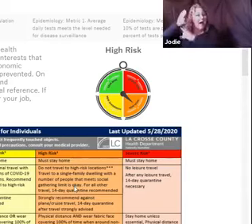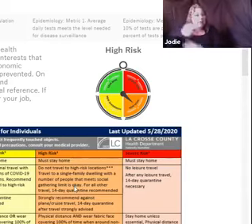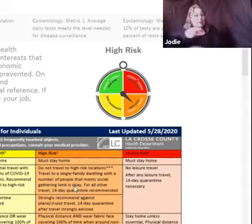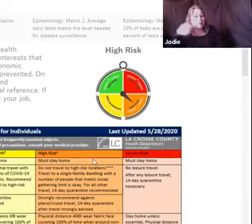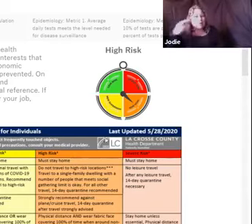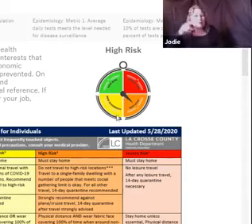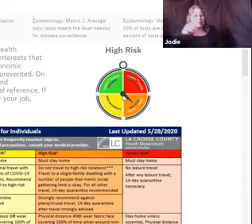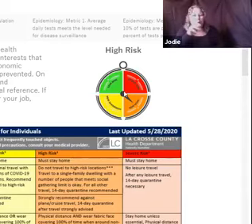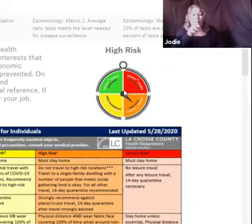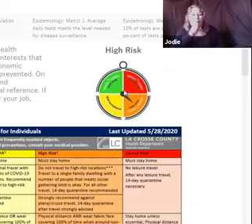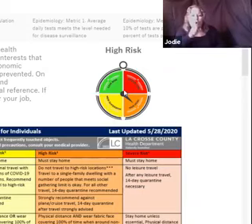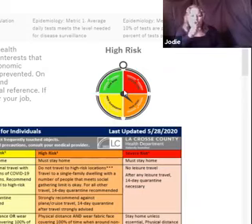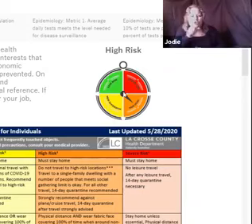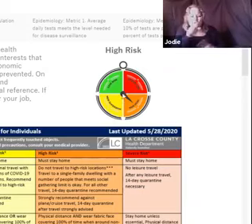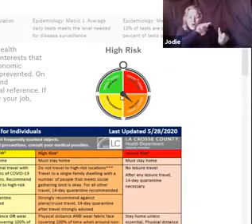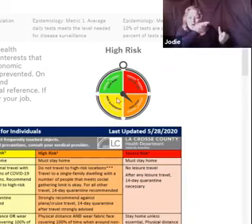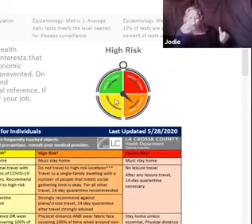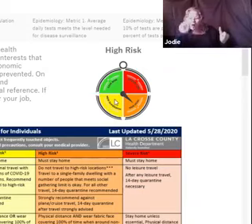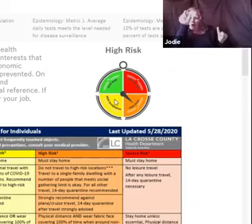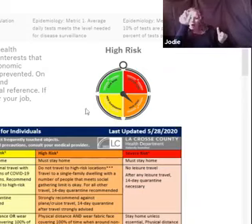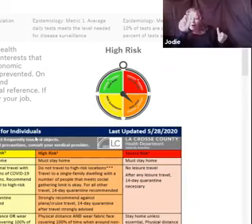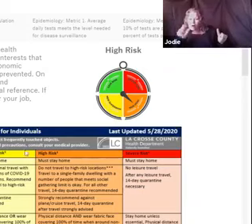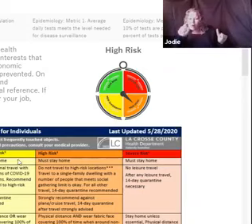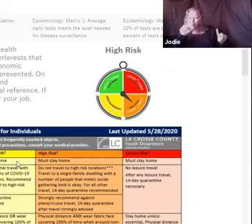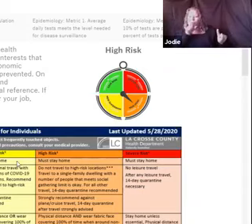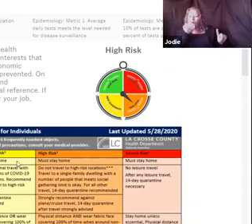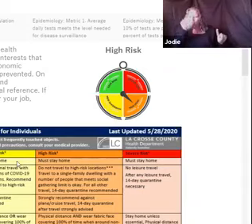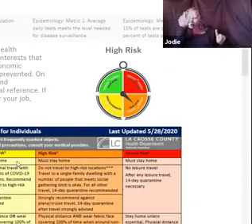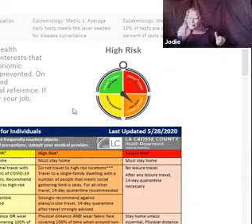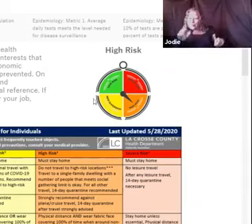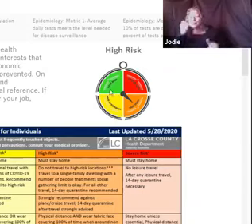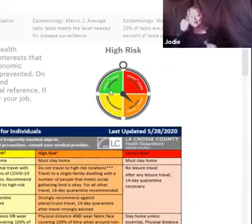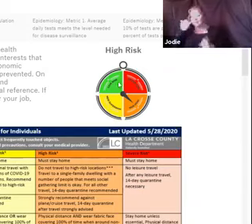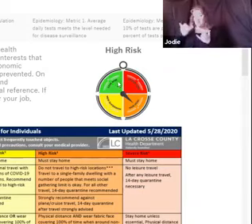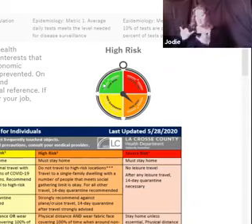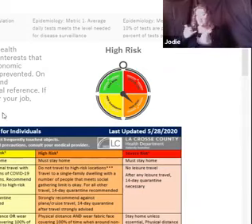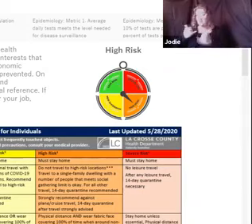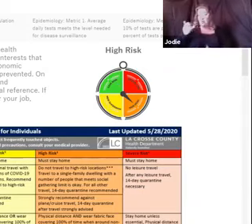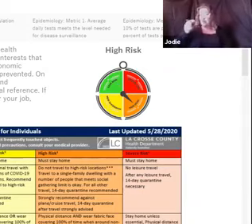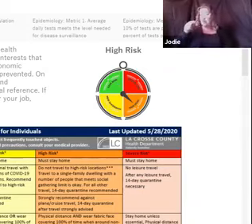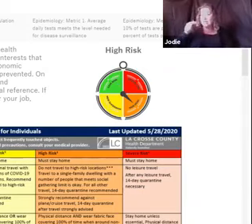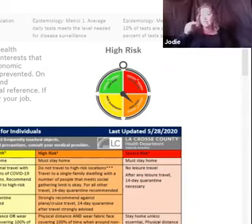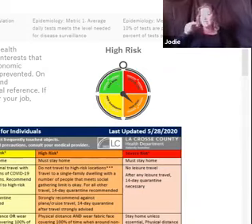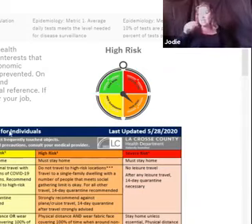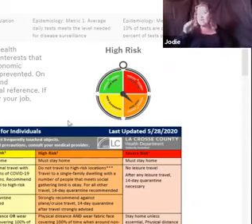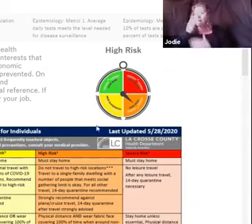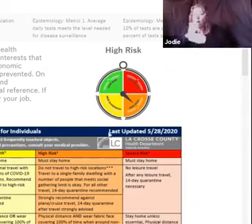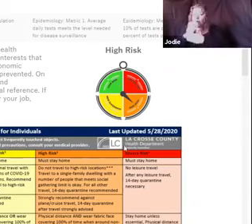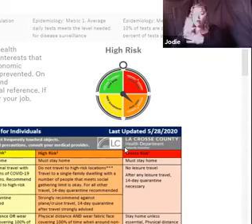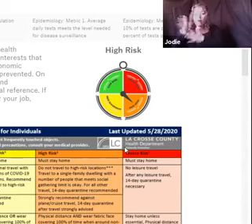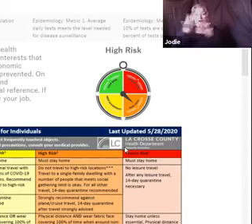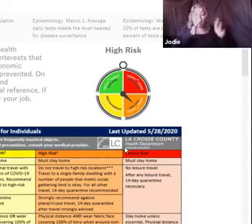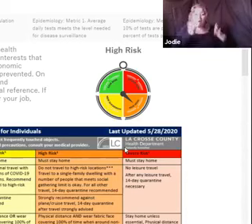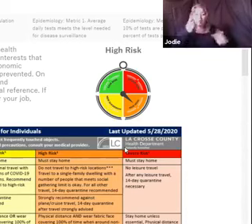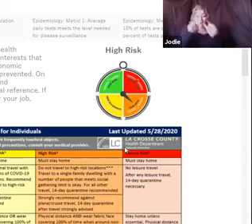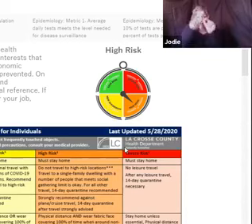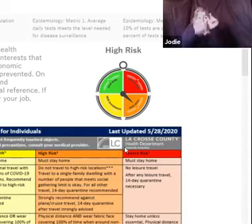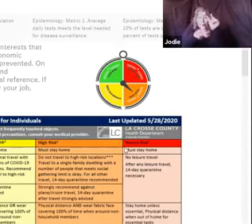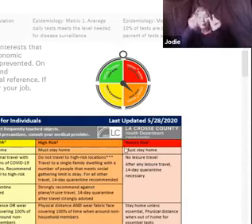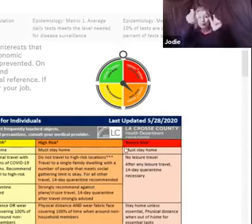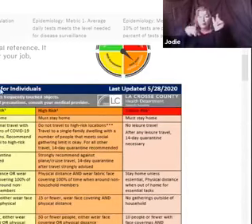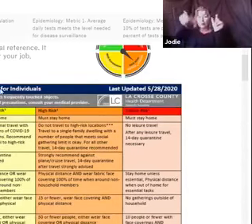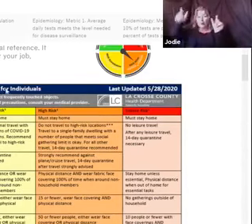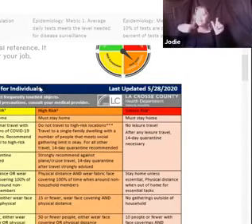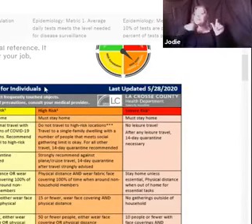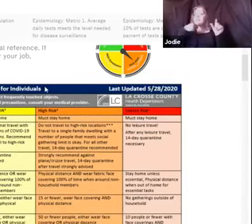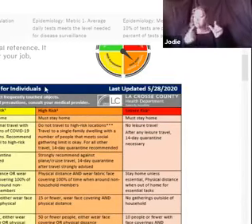orange column. And the same would be true if we were in moderate, looking at yellow, or in low risk, looking at green. This